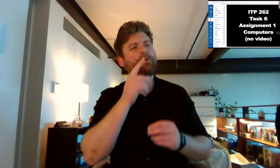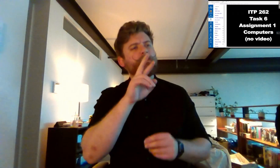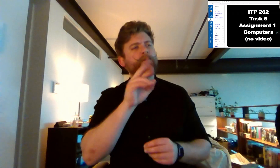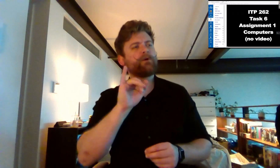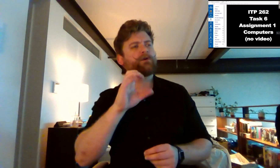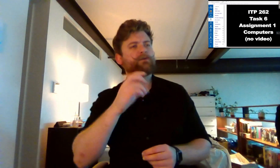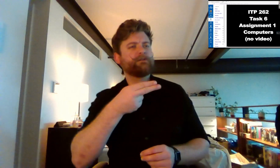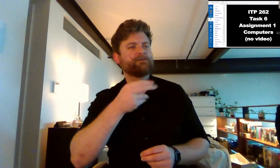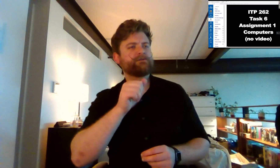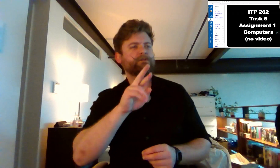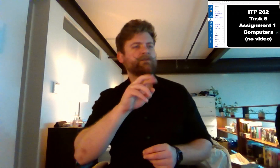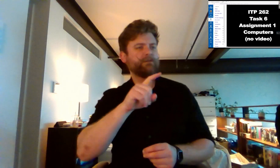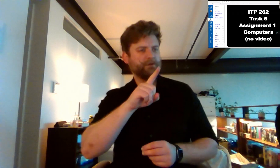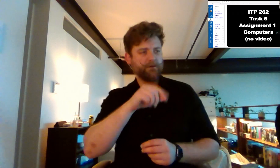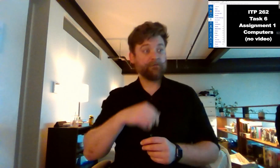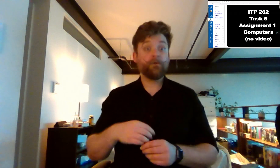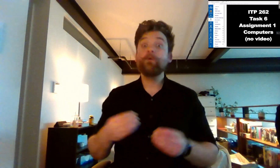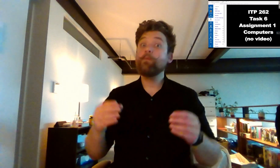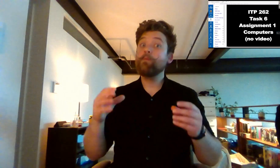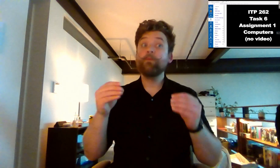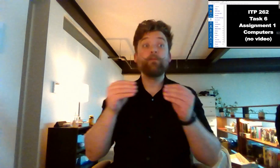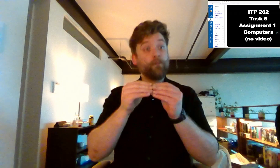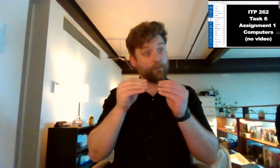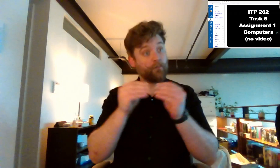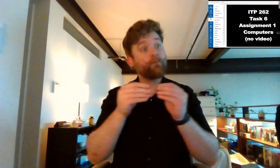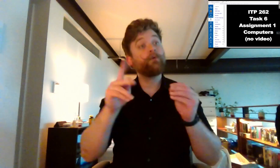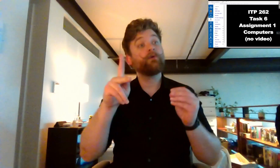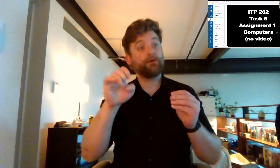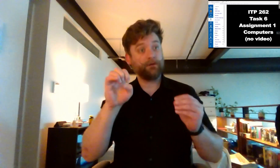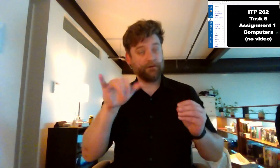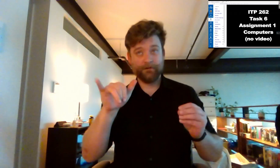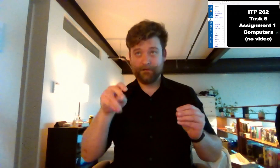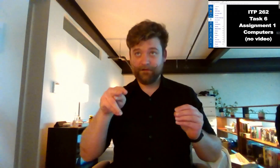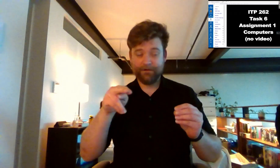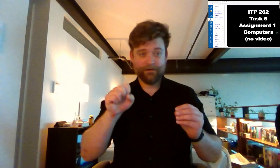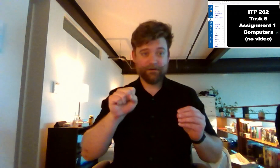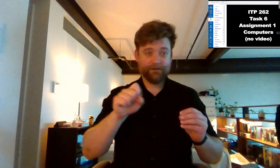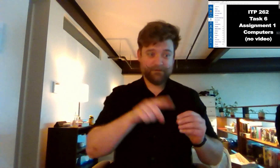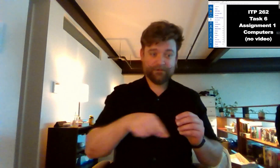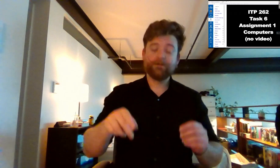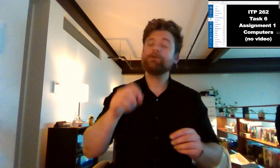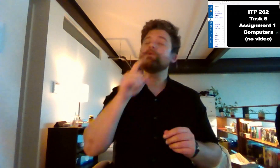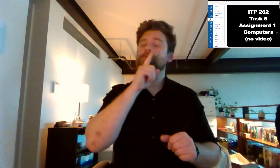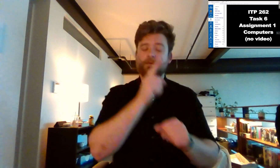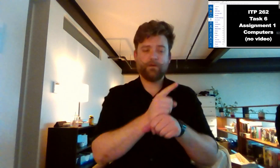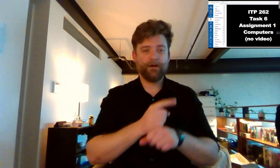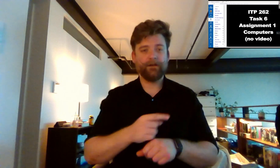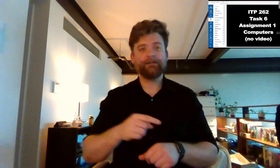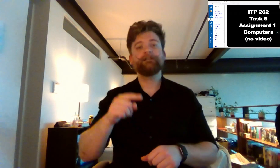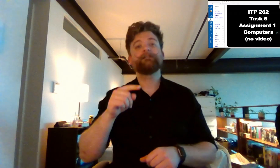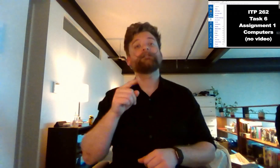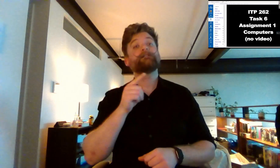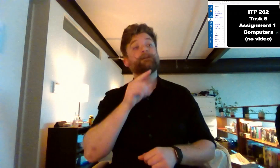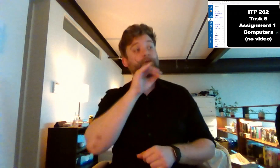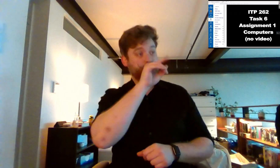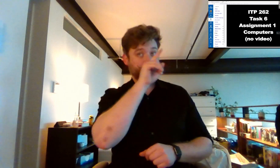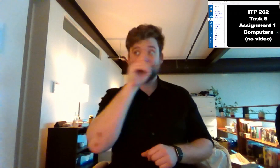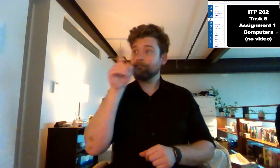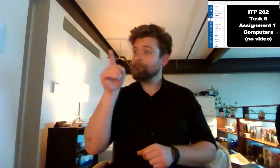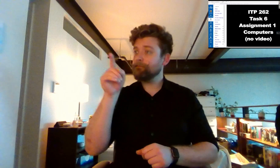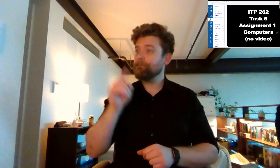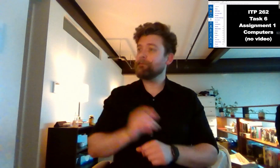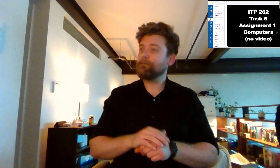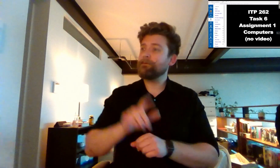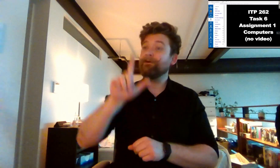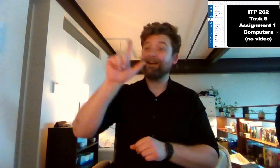There's more keys, yes. That's a good one. The L does not look like a 1. That would cause a lot of trouble